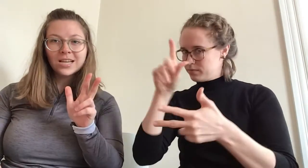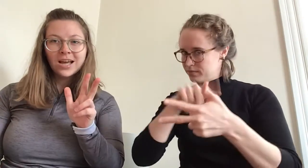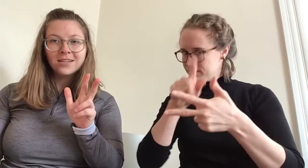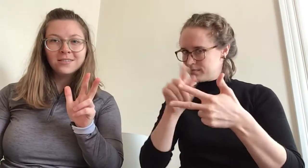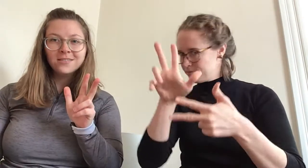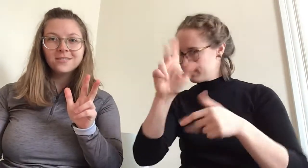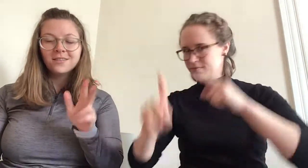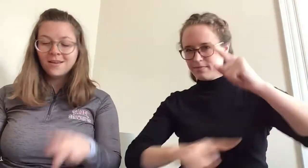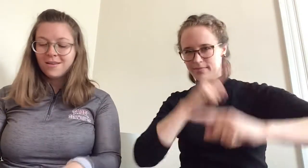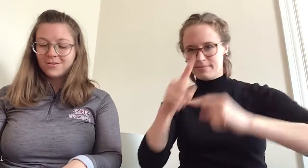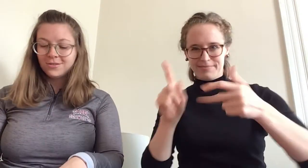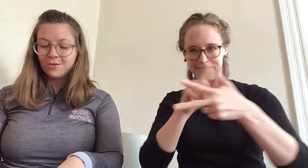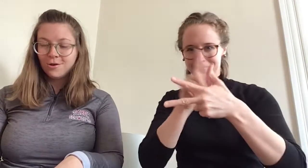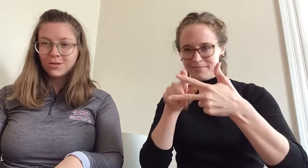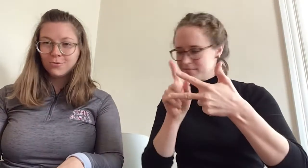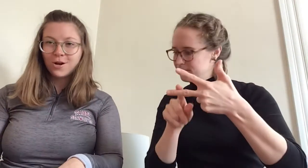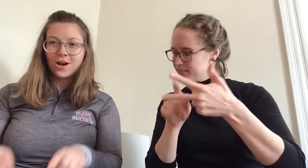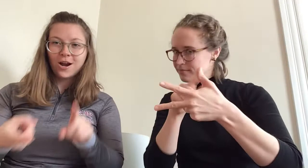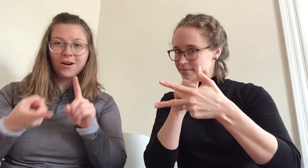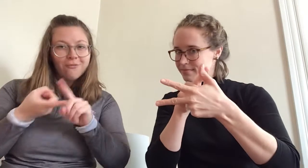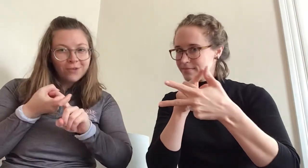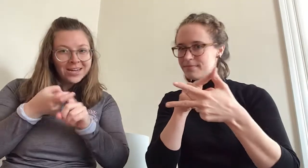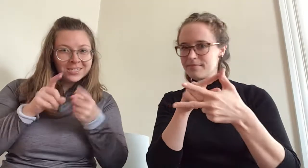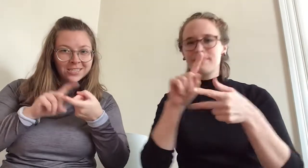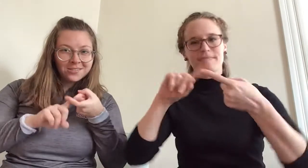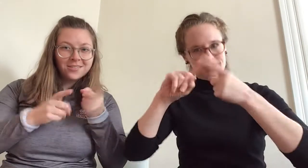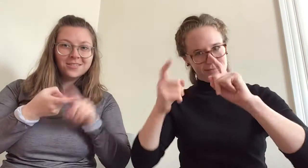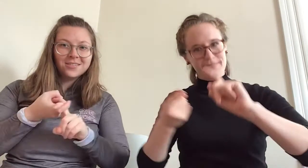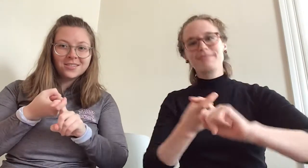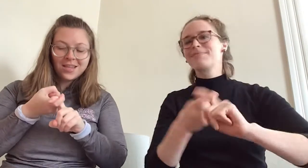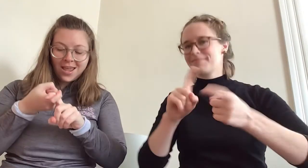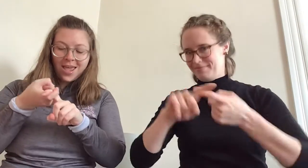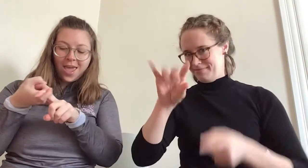3 signs. So those were friend,